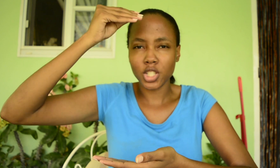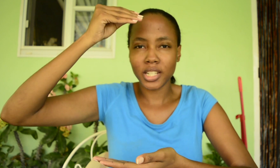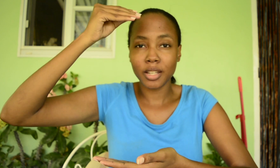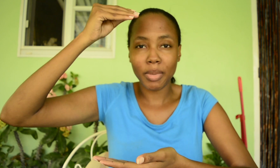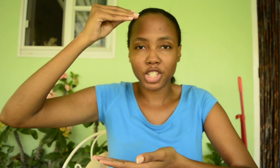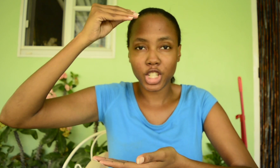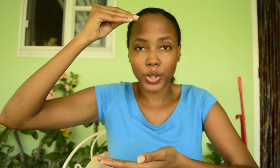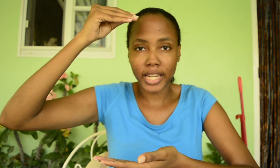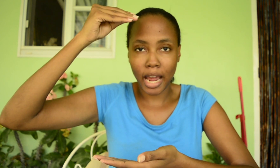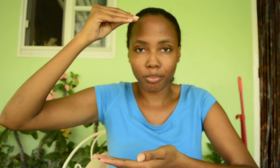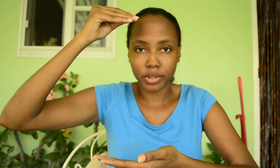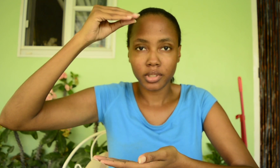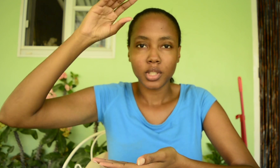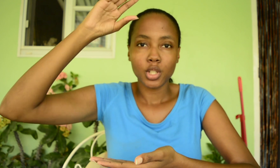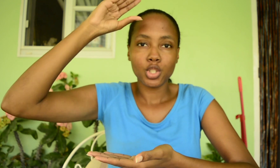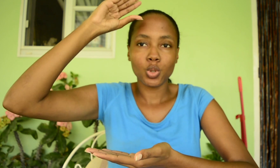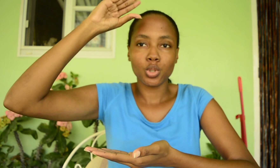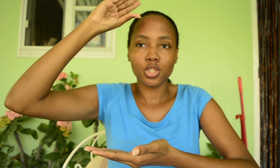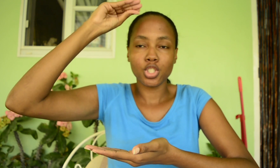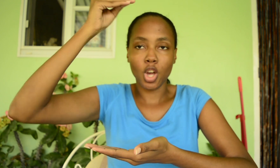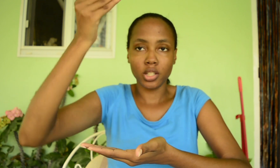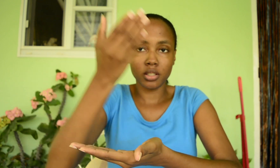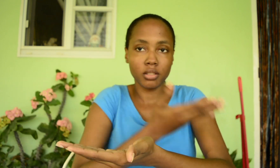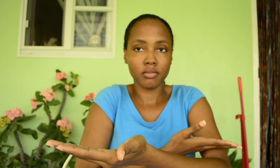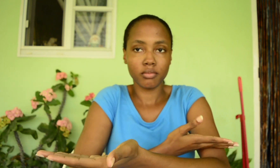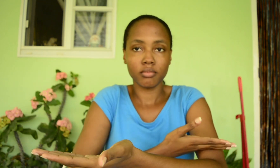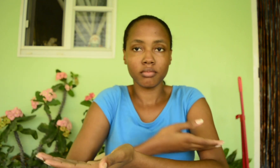an imaginary cap. So son,